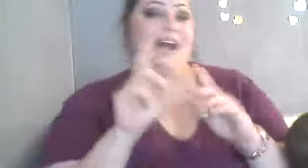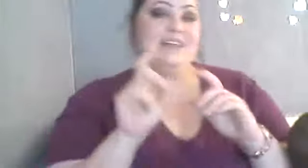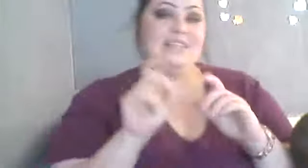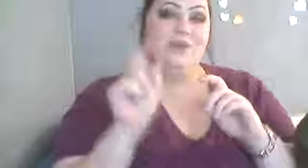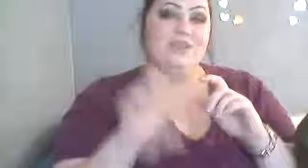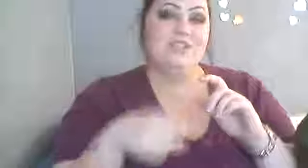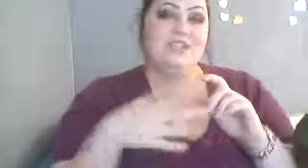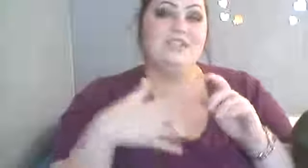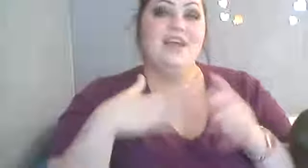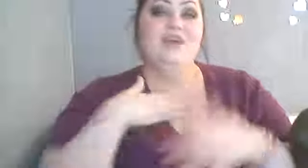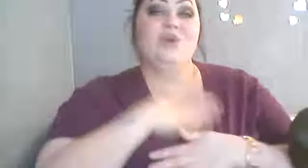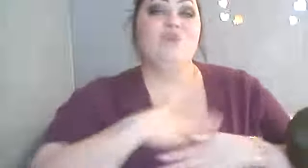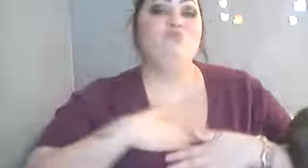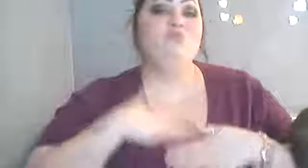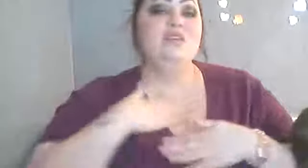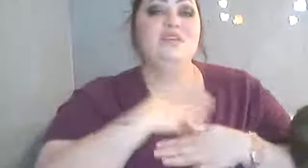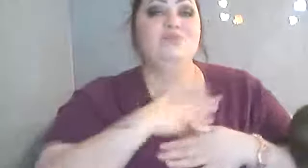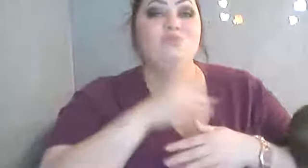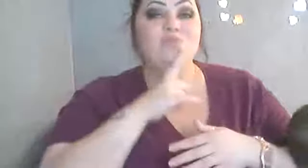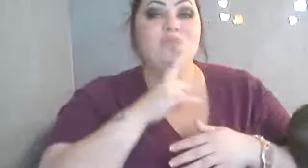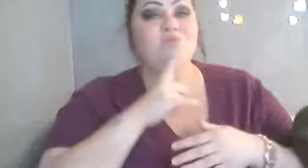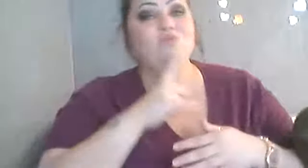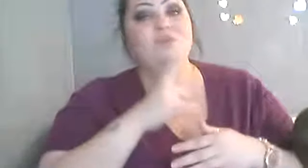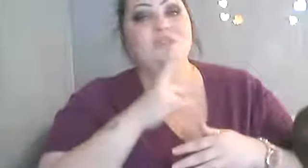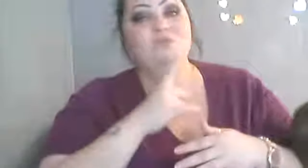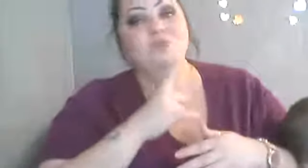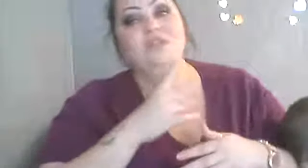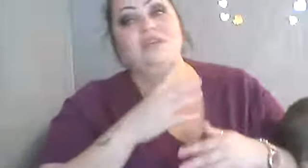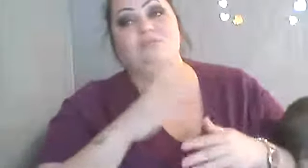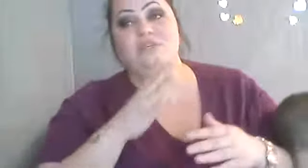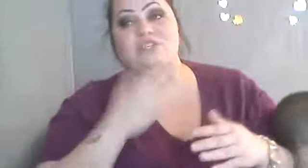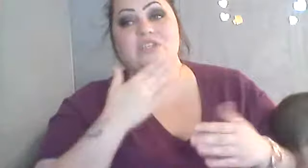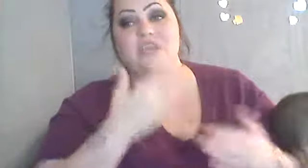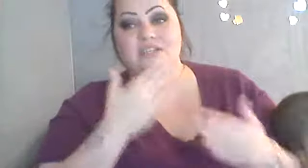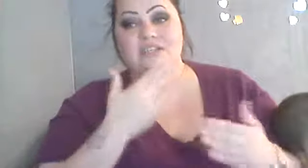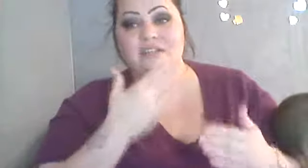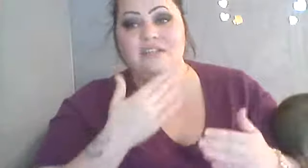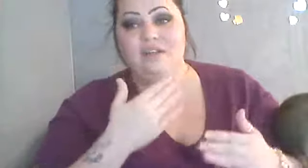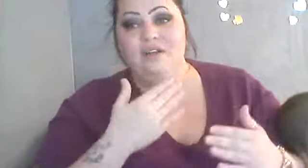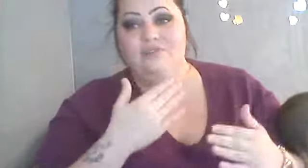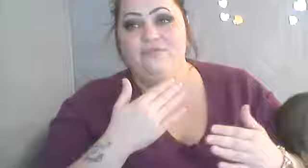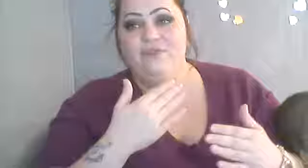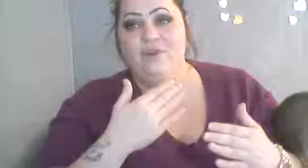asking questions. So I really, really, really, really appreciate for